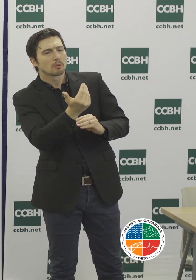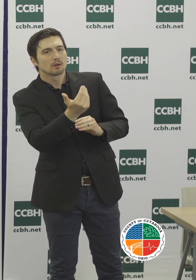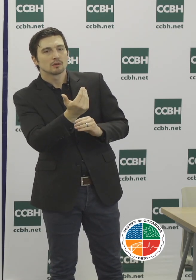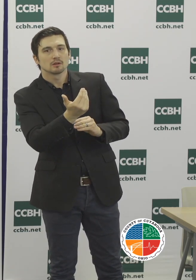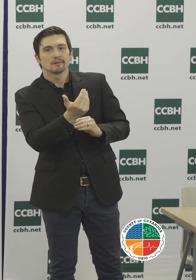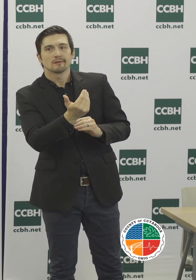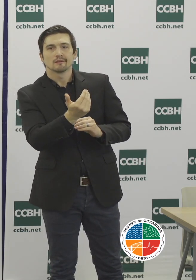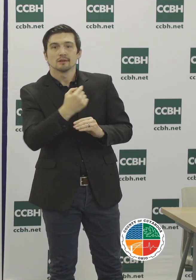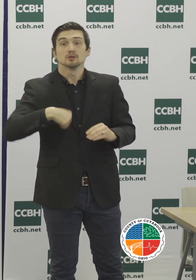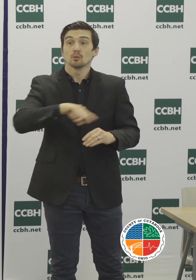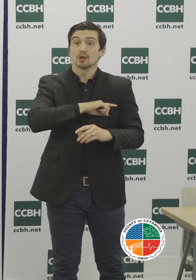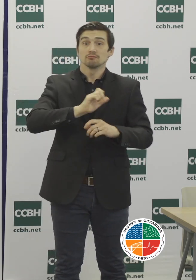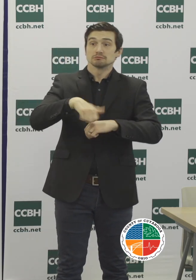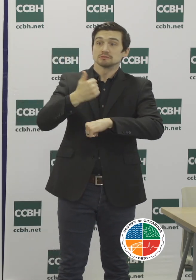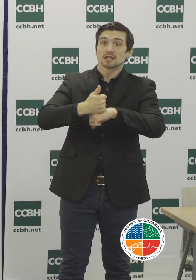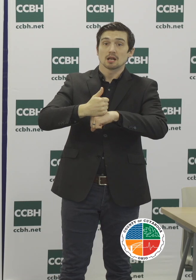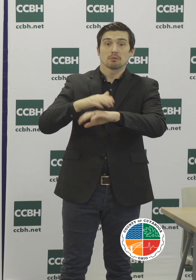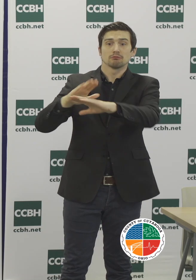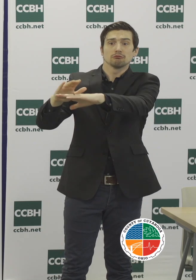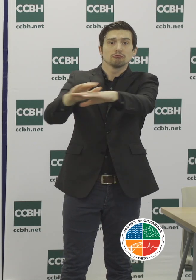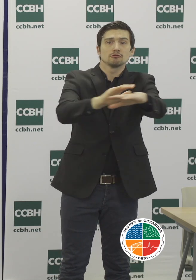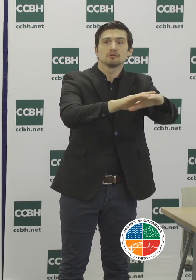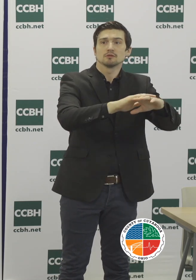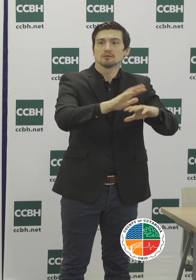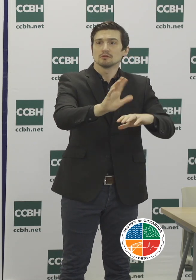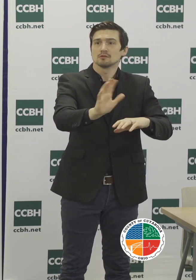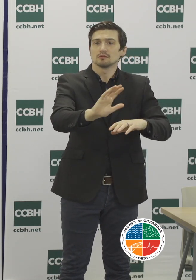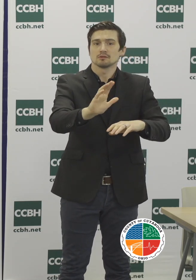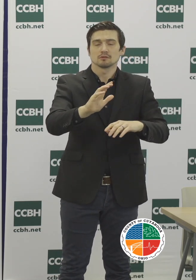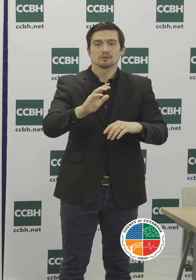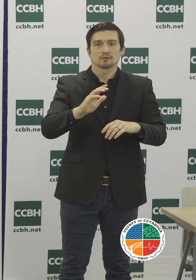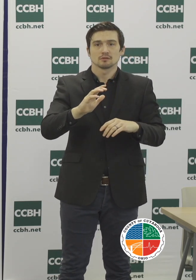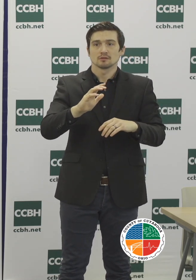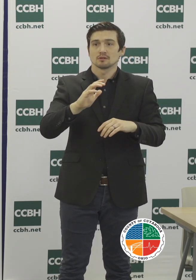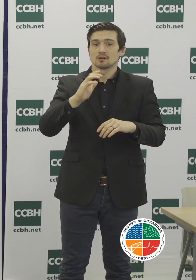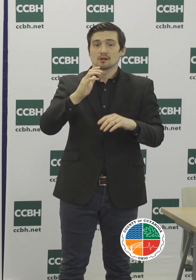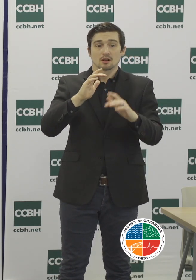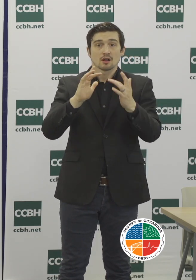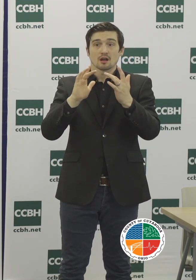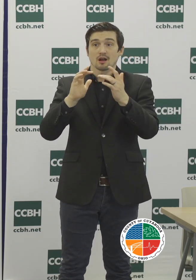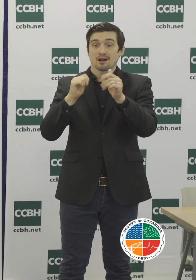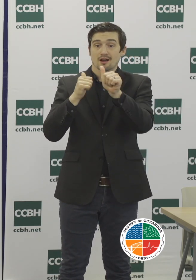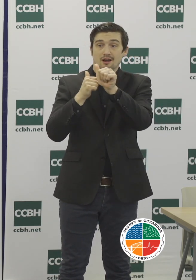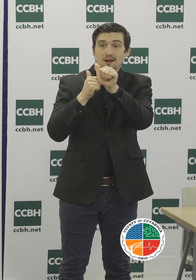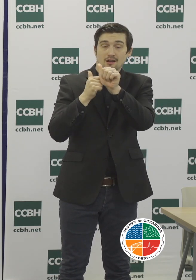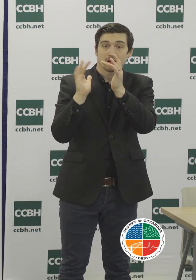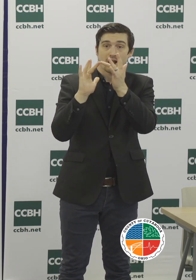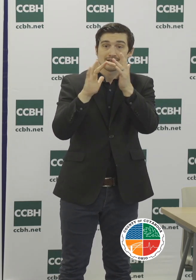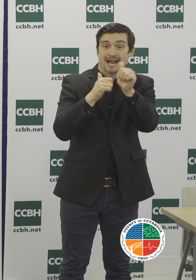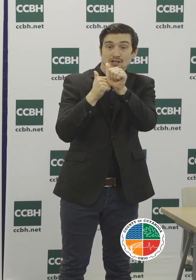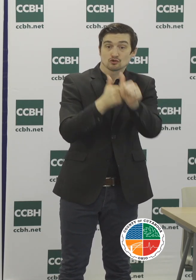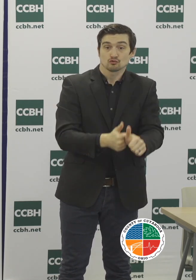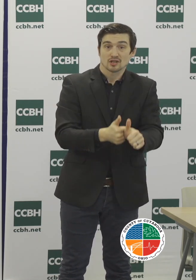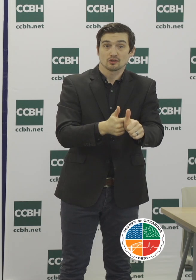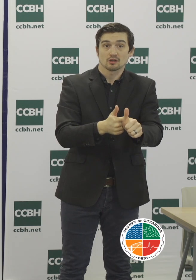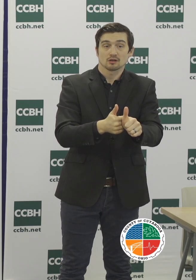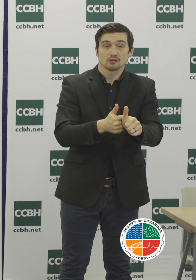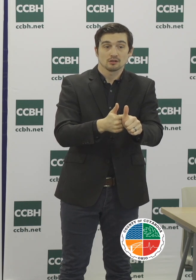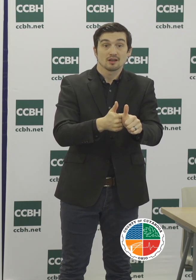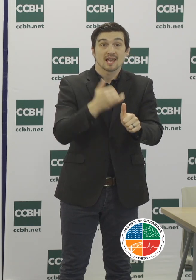residents avoid these scams. Legitimate health department contact tracers will never